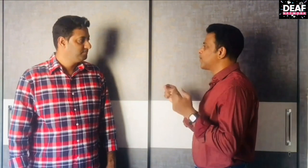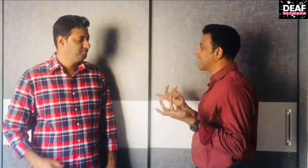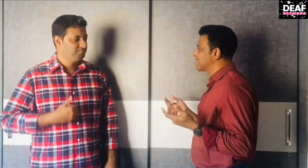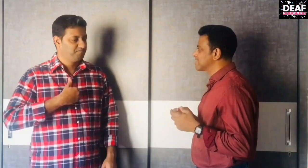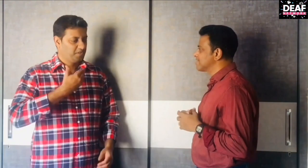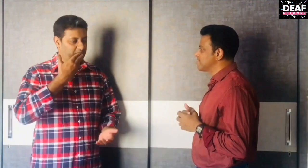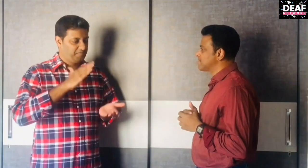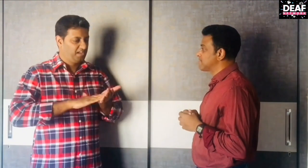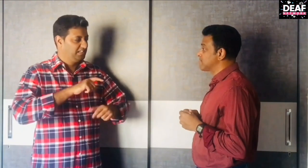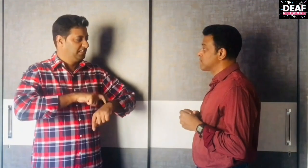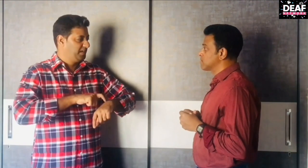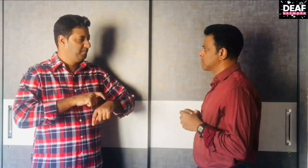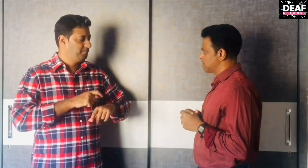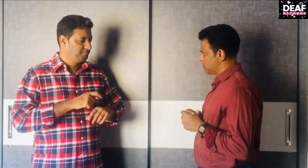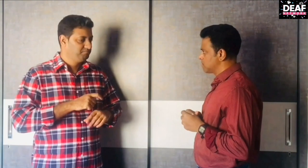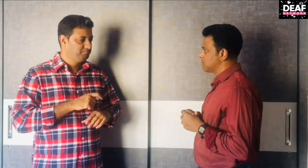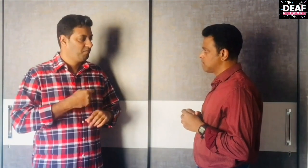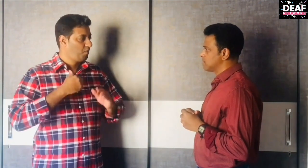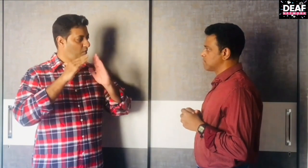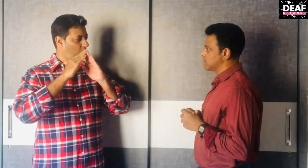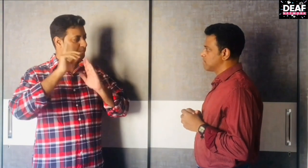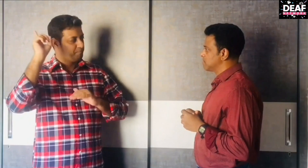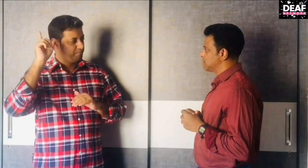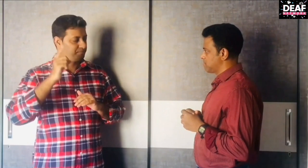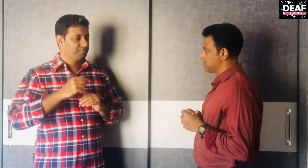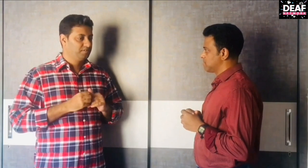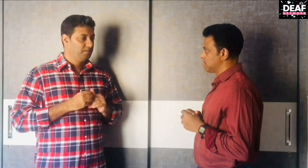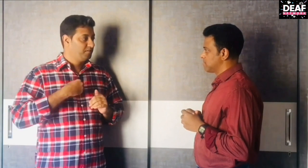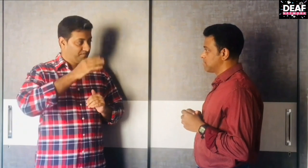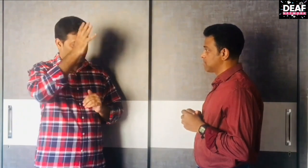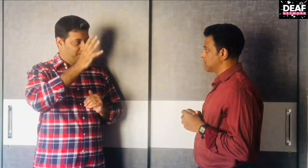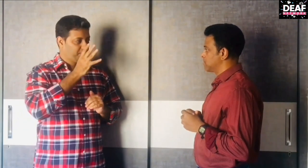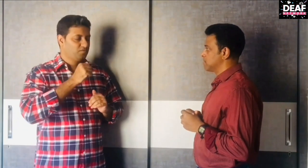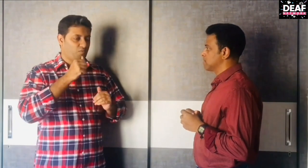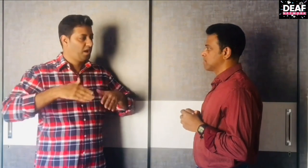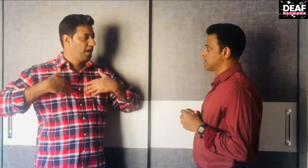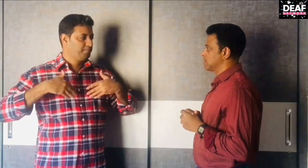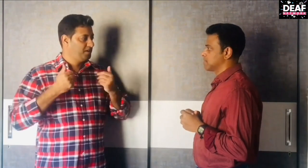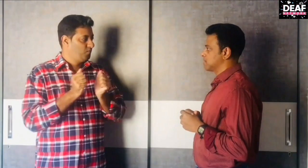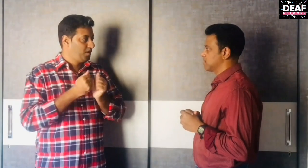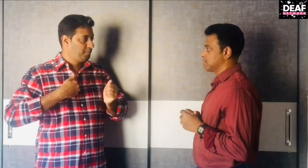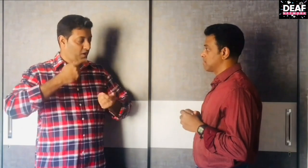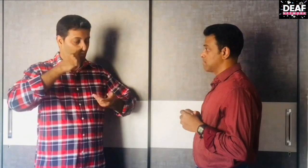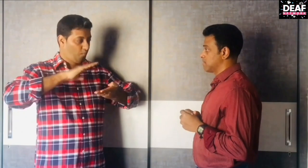I am having a bad time at home. My parents are not happy with my wife.